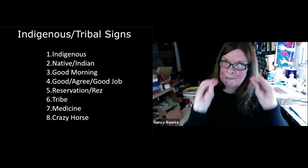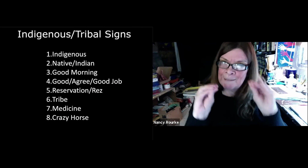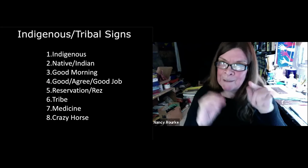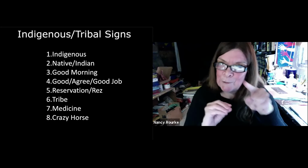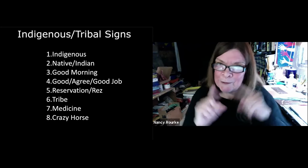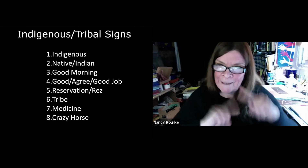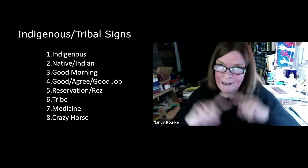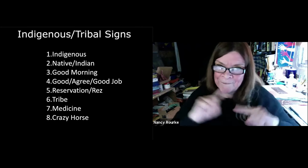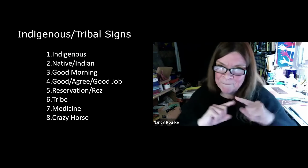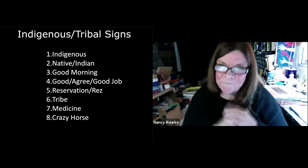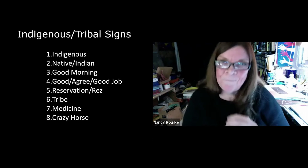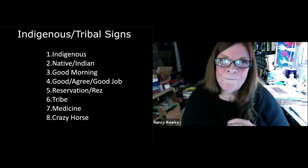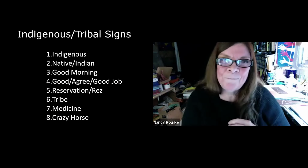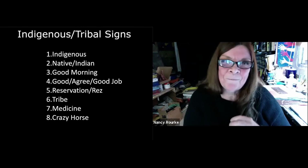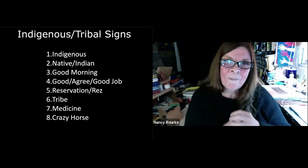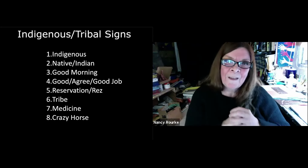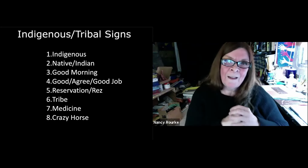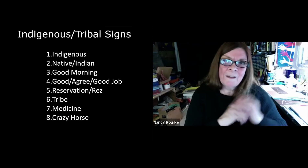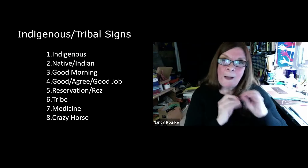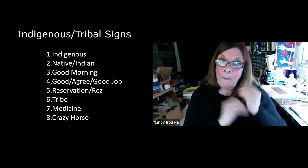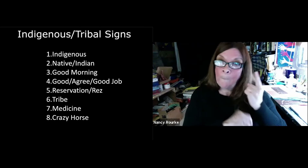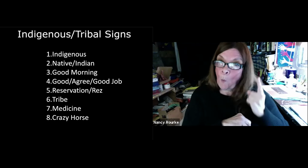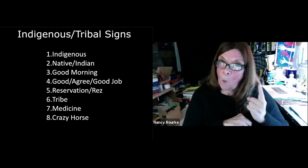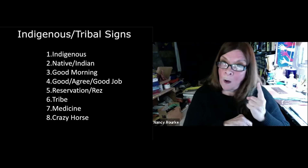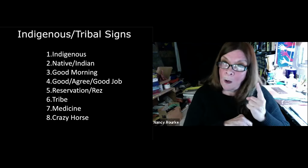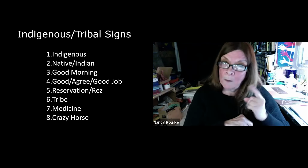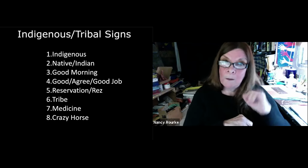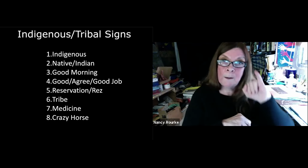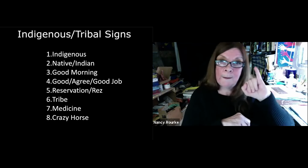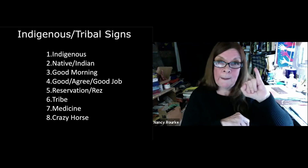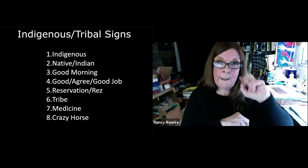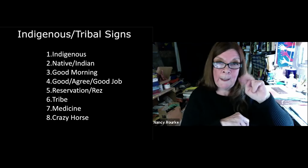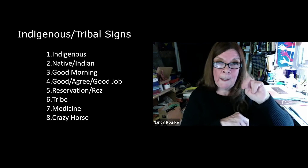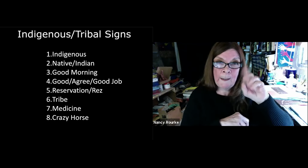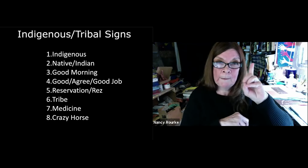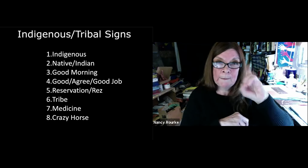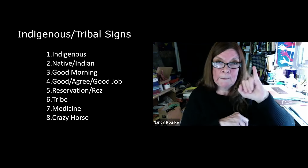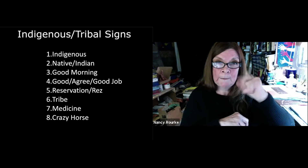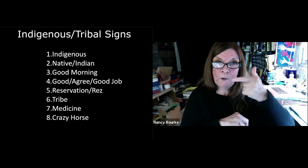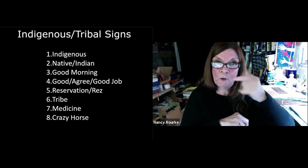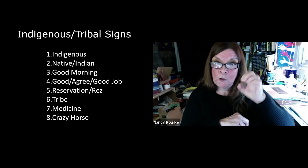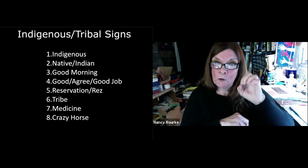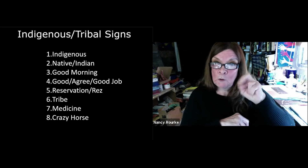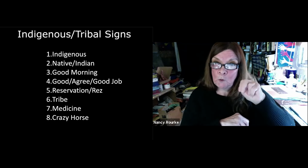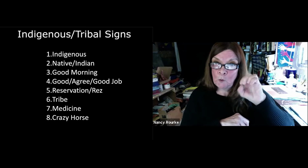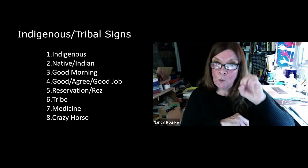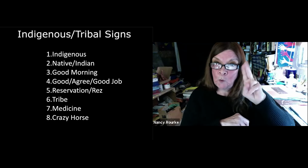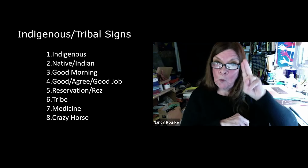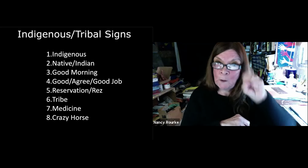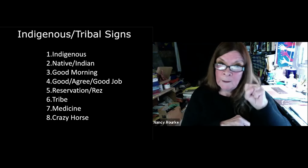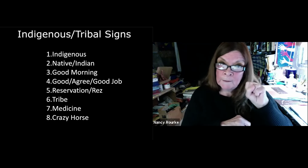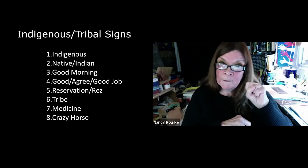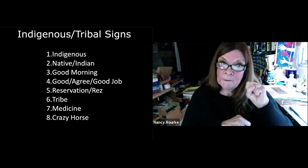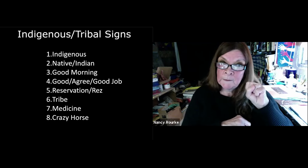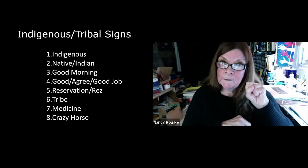Okay, moving on to the next slide. I'm going to show you some signs. The first sign I'd like to start with is the sign